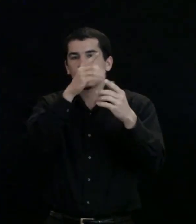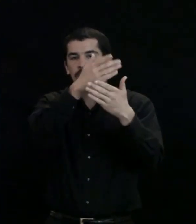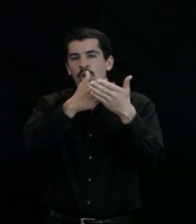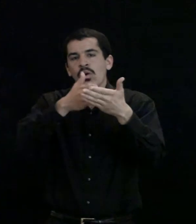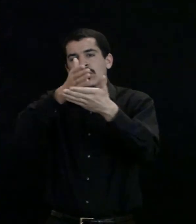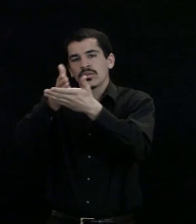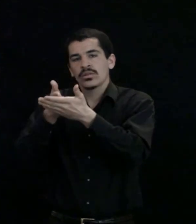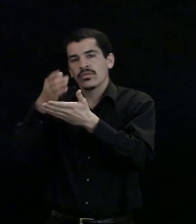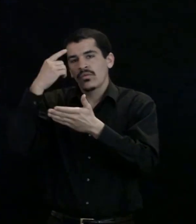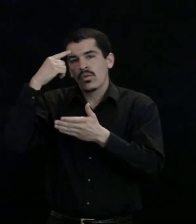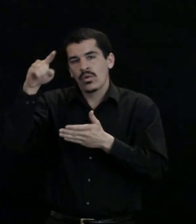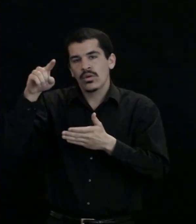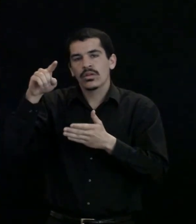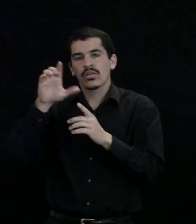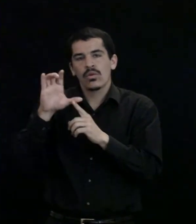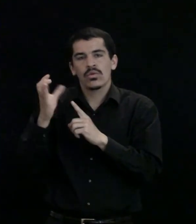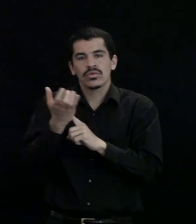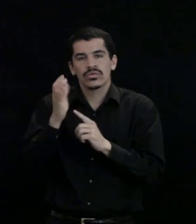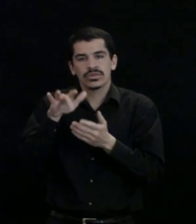cultural center.